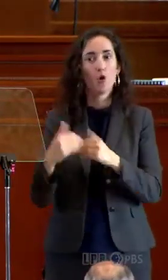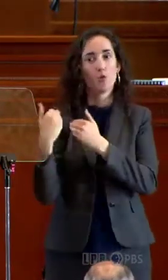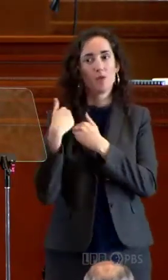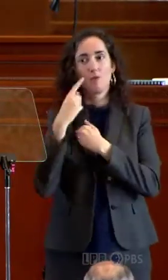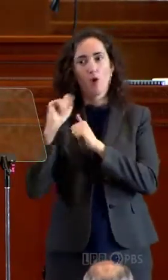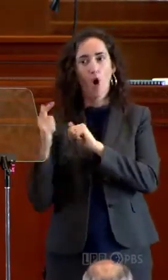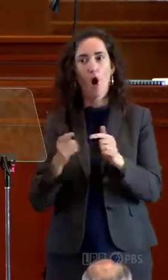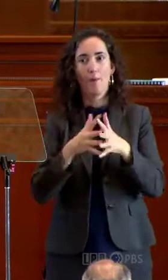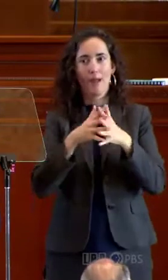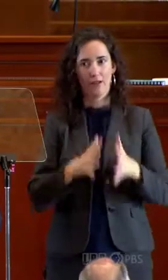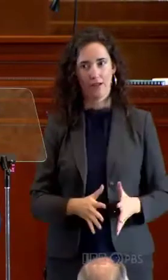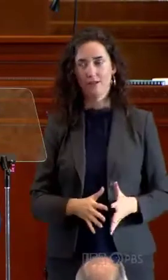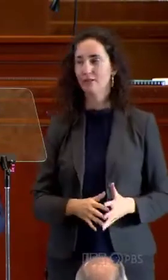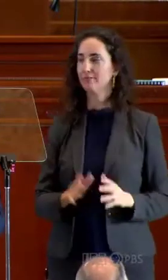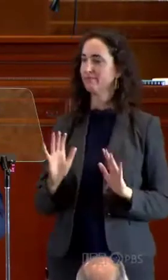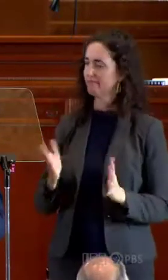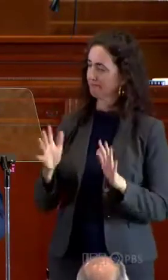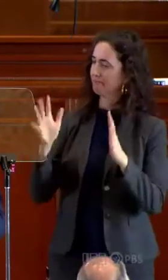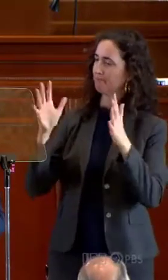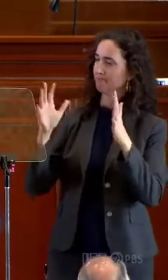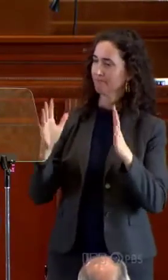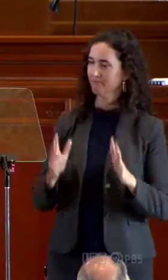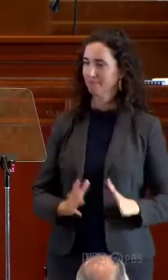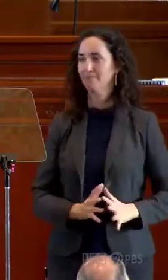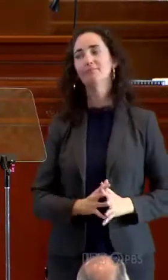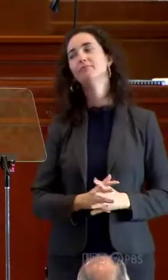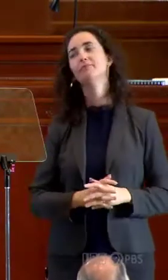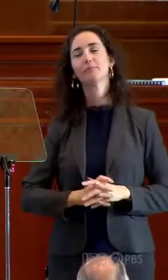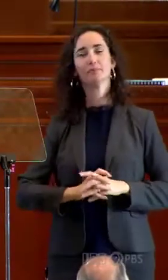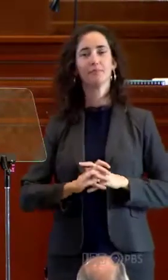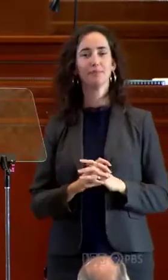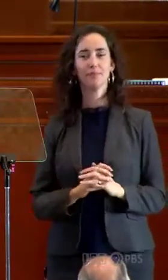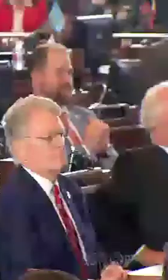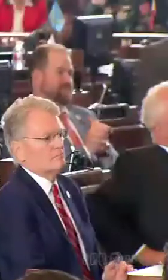Americans. It is